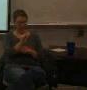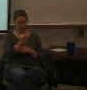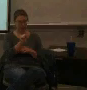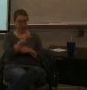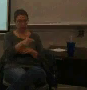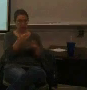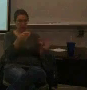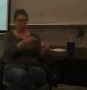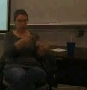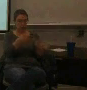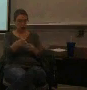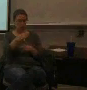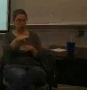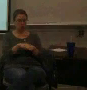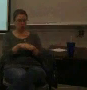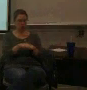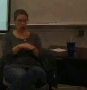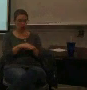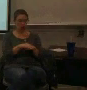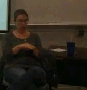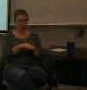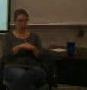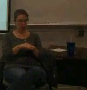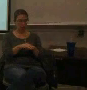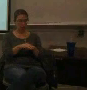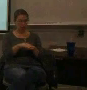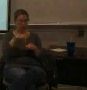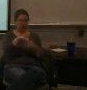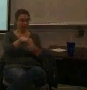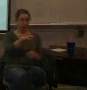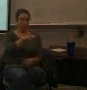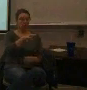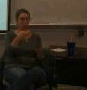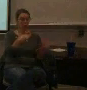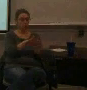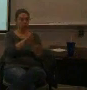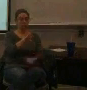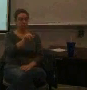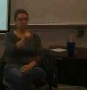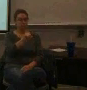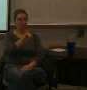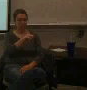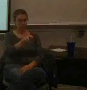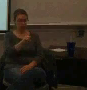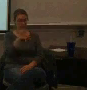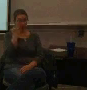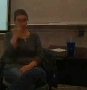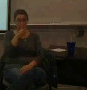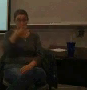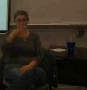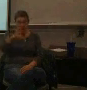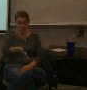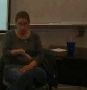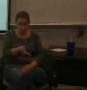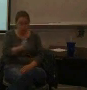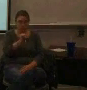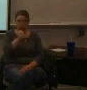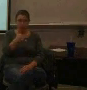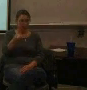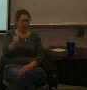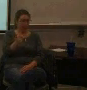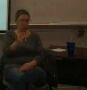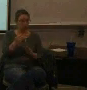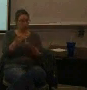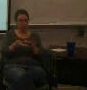Saline lakes occur in closed basins. And if there's going to be water there in a closed basin, it doesn't have anywhere to